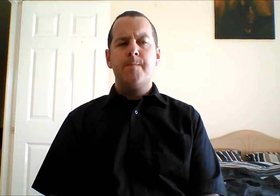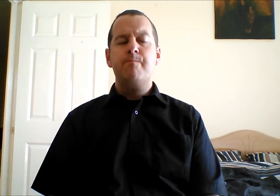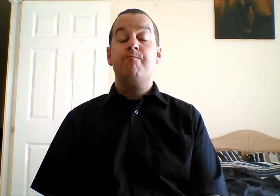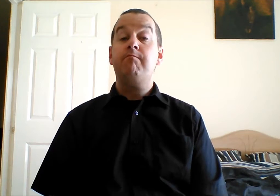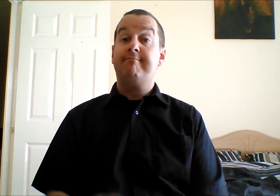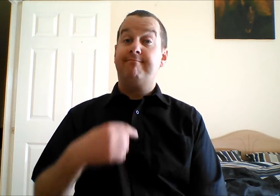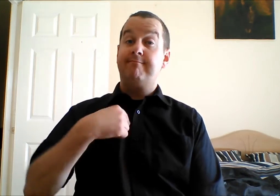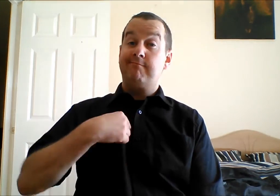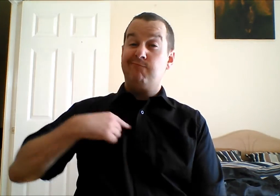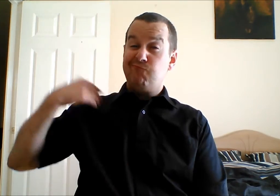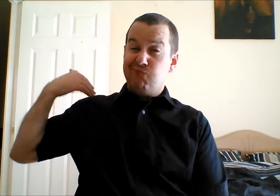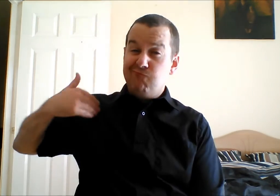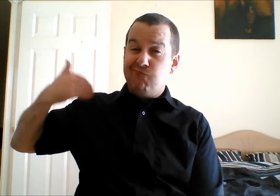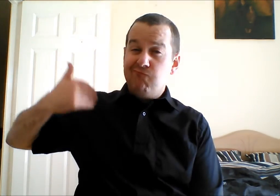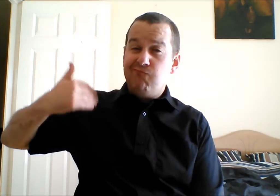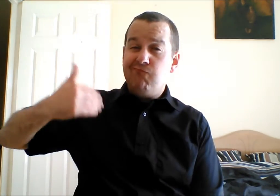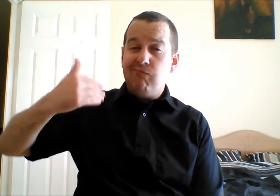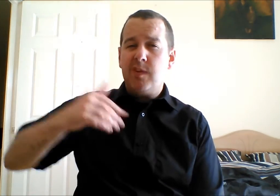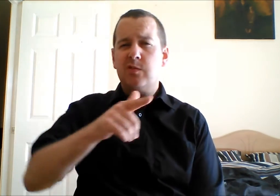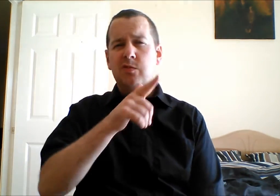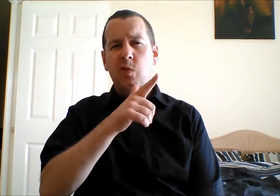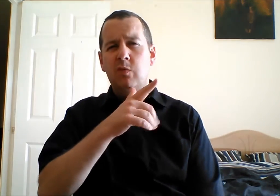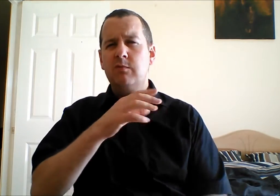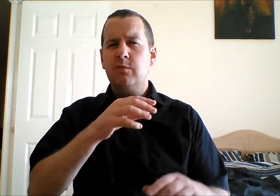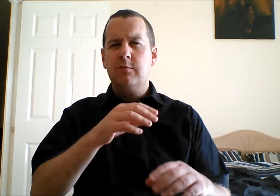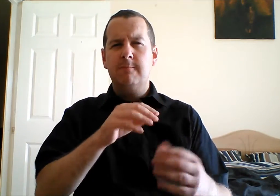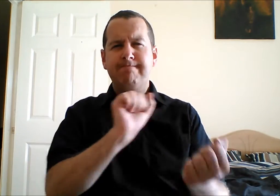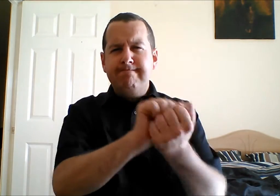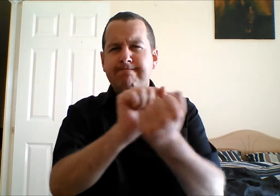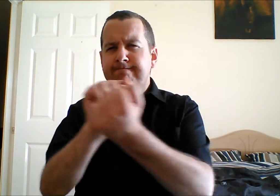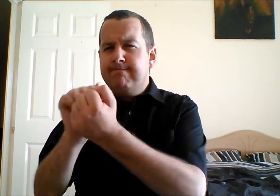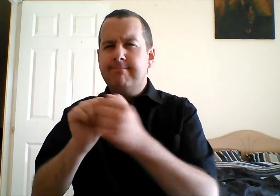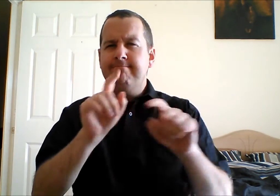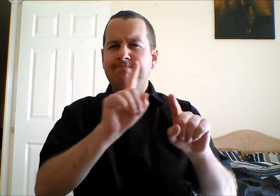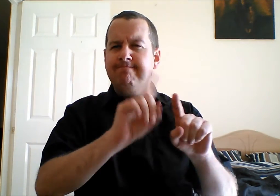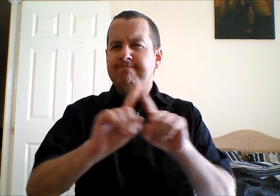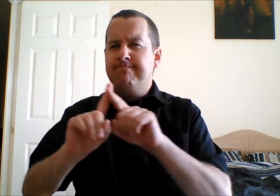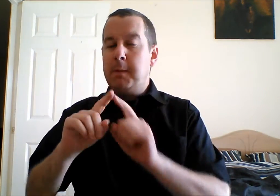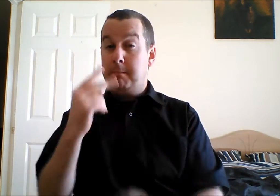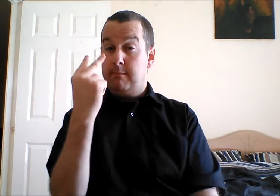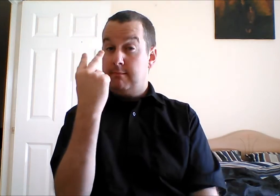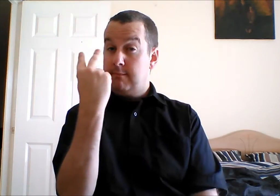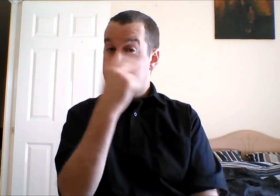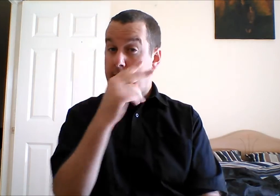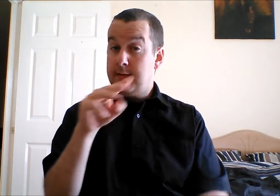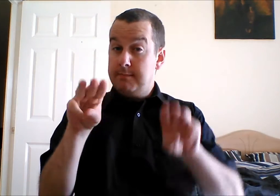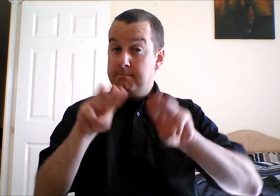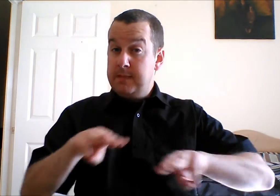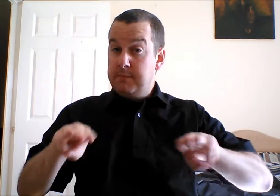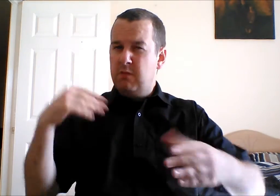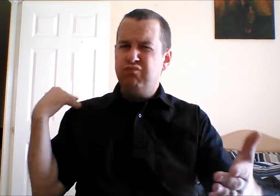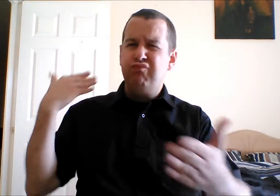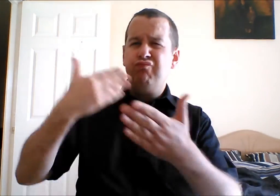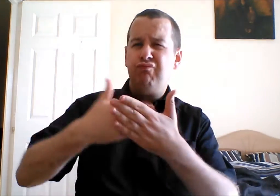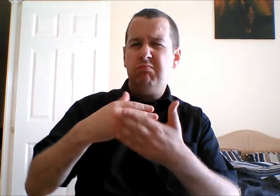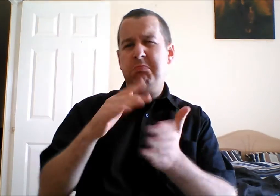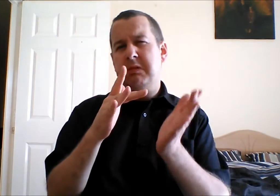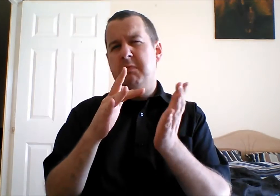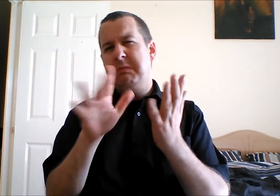I've been talking to a number of blind people over the last 10, 15 years of the radio programme and